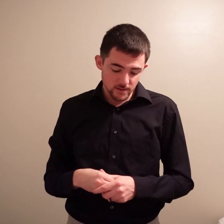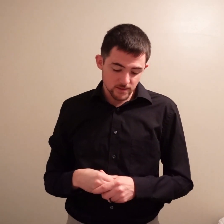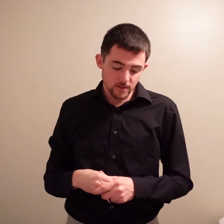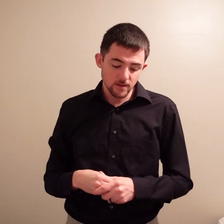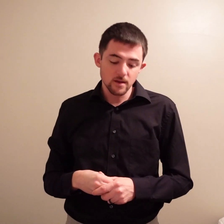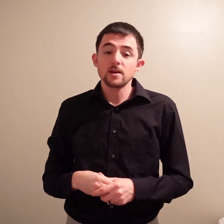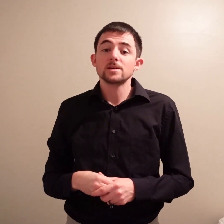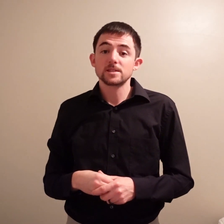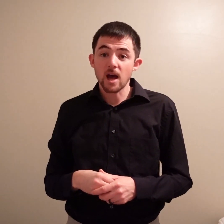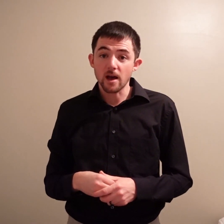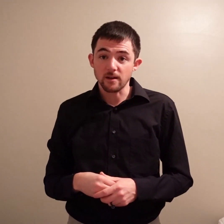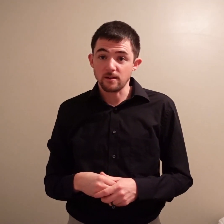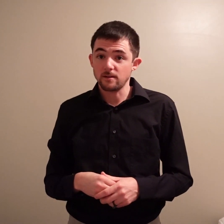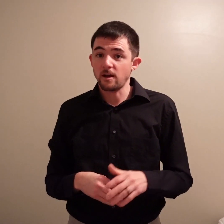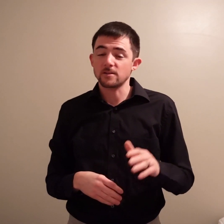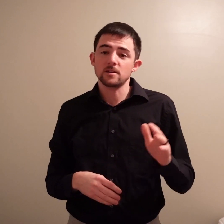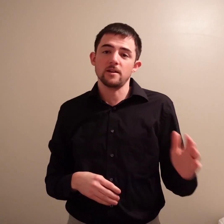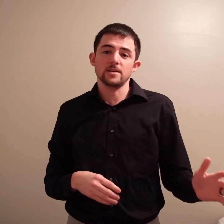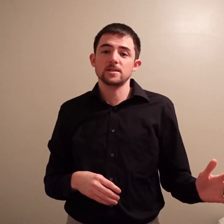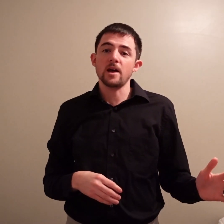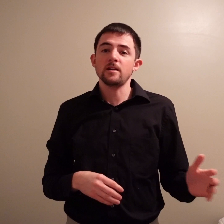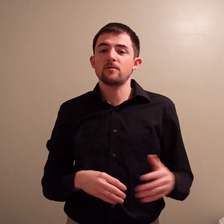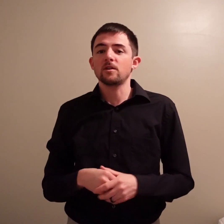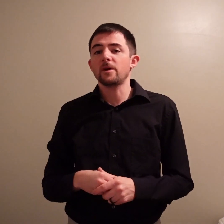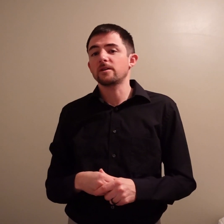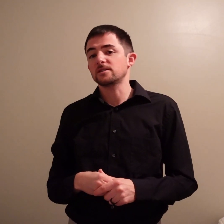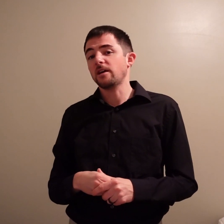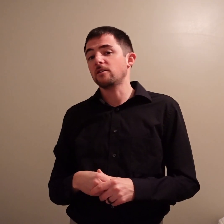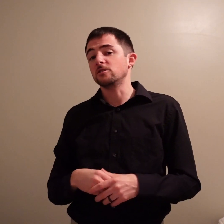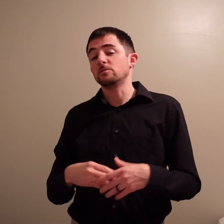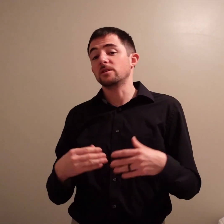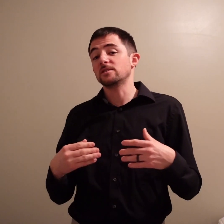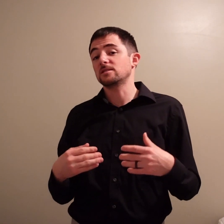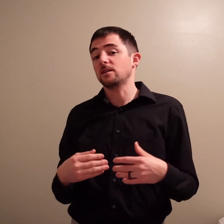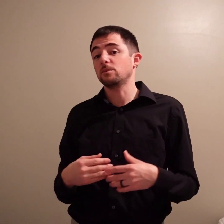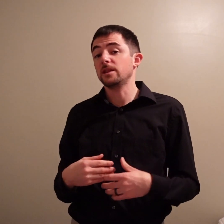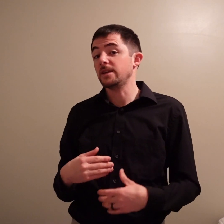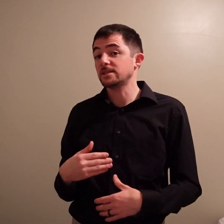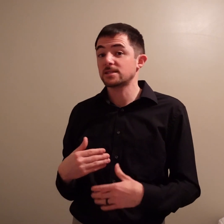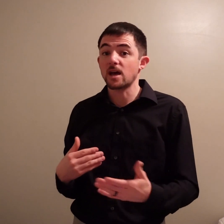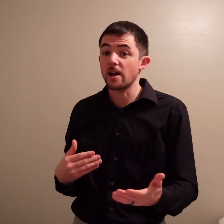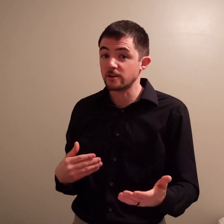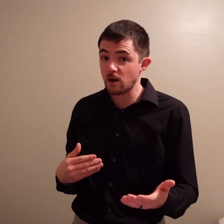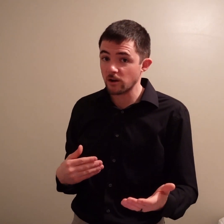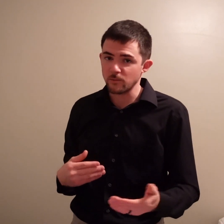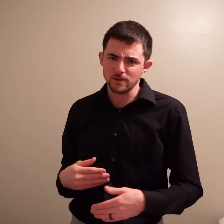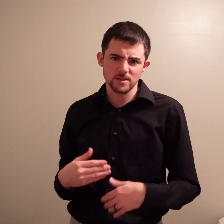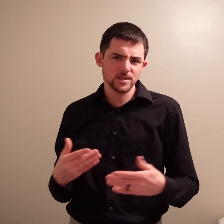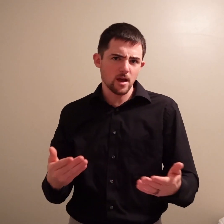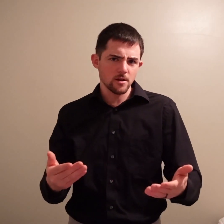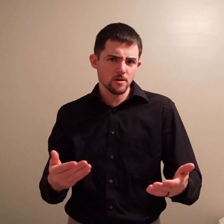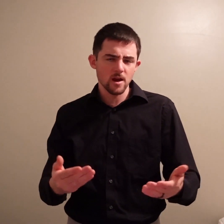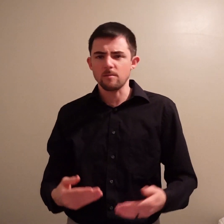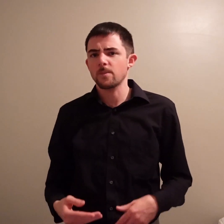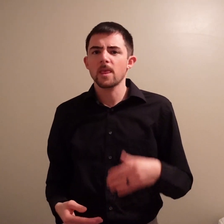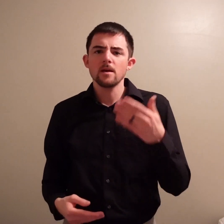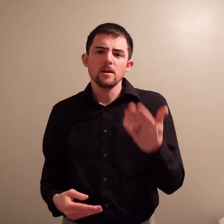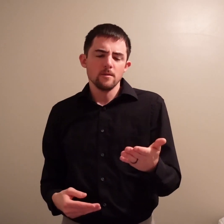is sign. Now it's not like signing for American Sign Language, but this is like please sign a document, sign your name. Make